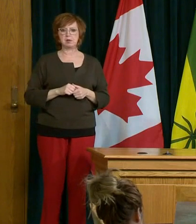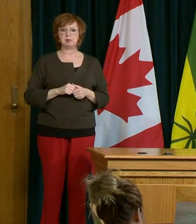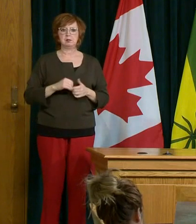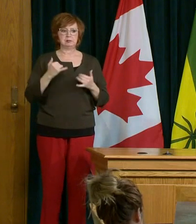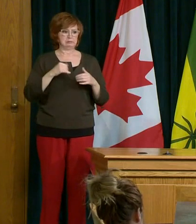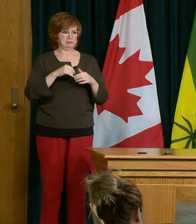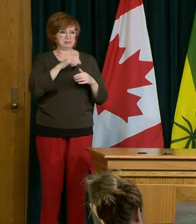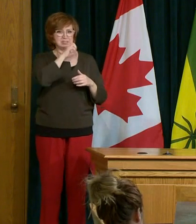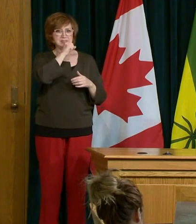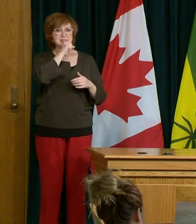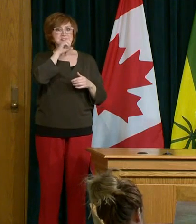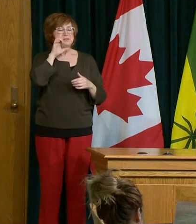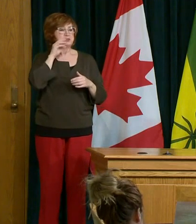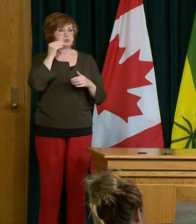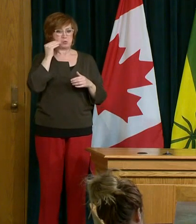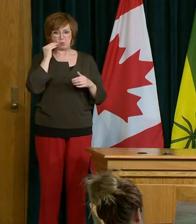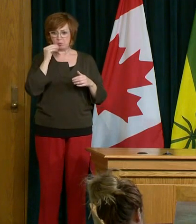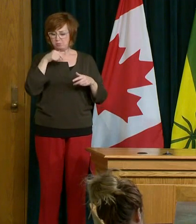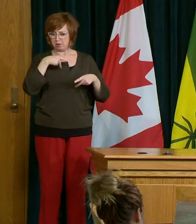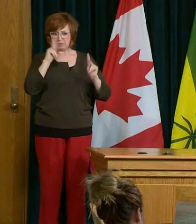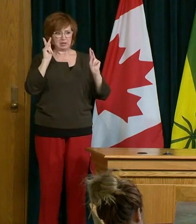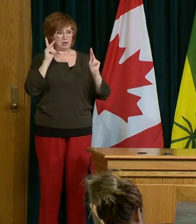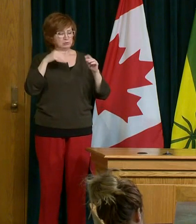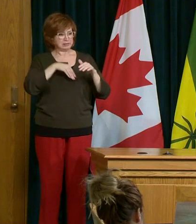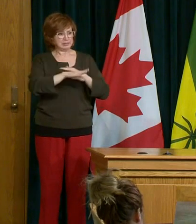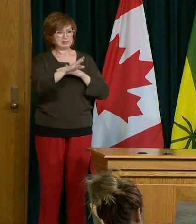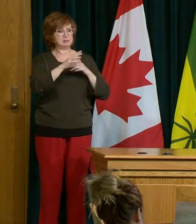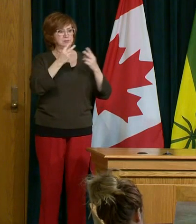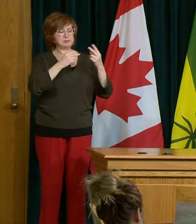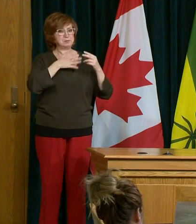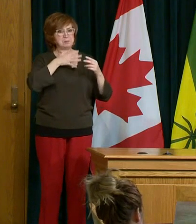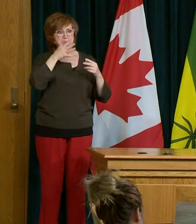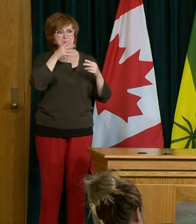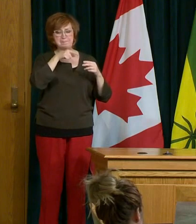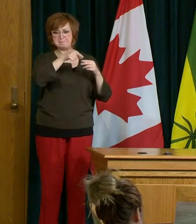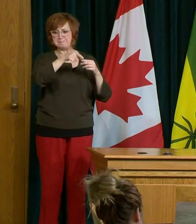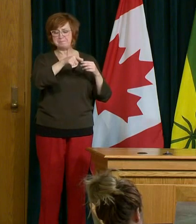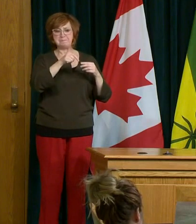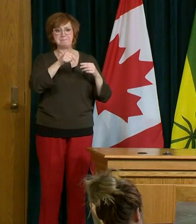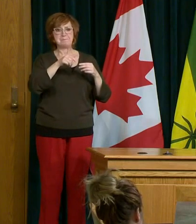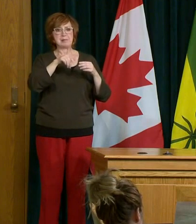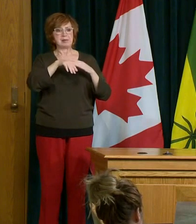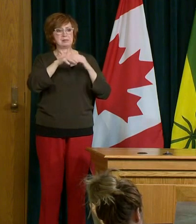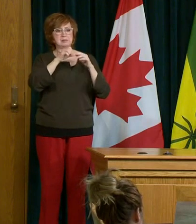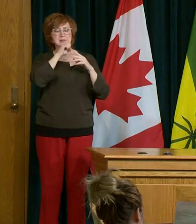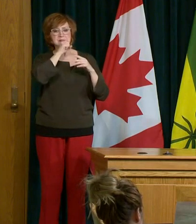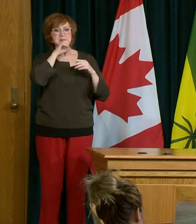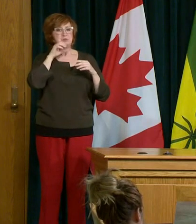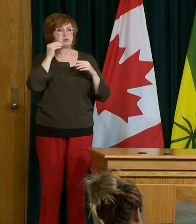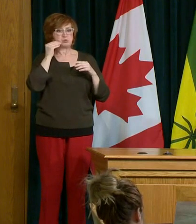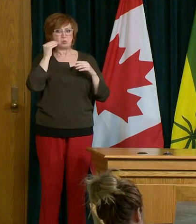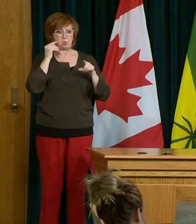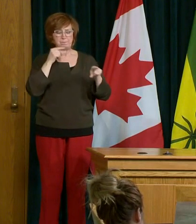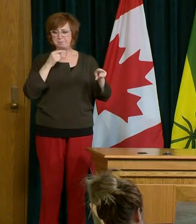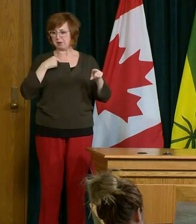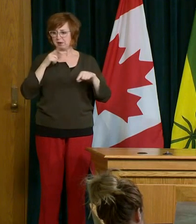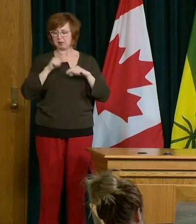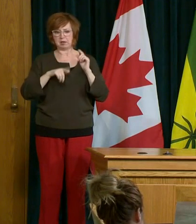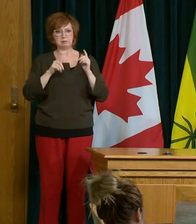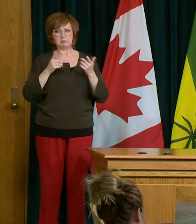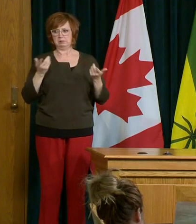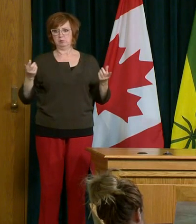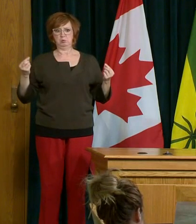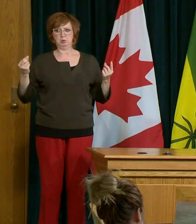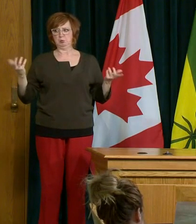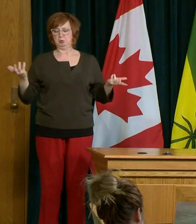restrictions, which limits the ability of families and loved ones to gather or connect during this time. There may be an opportunity